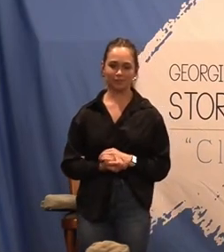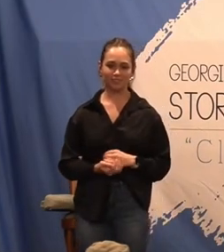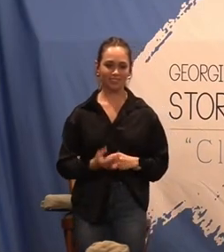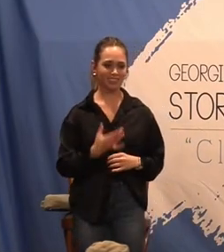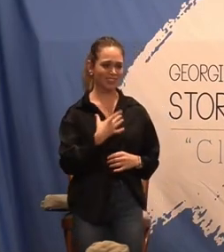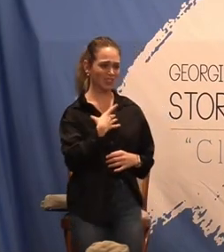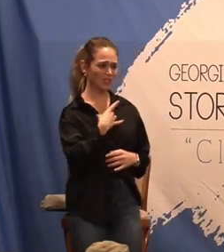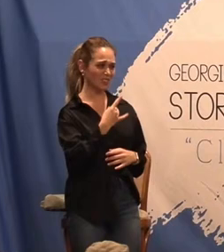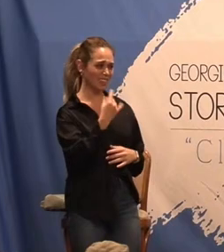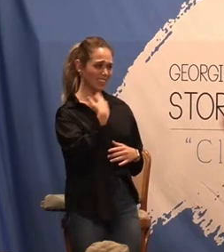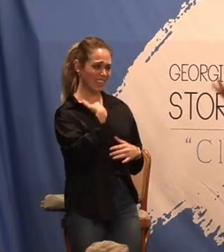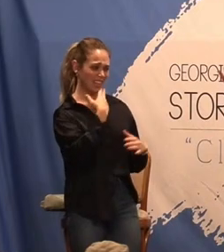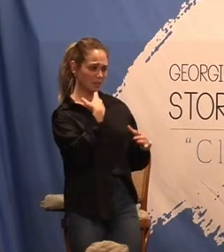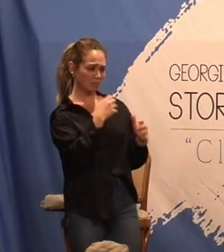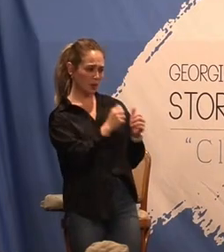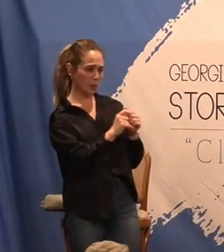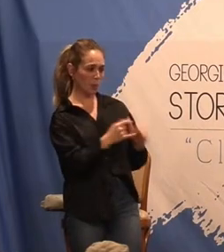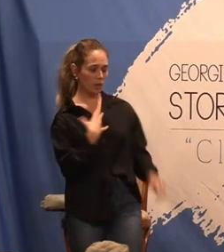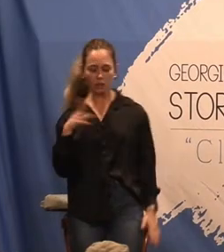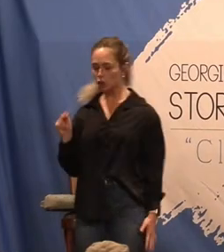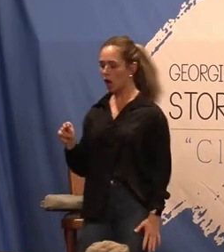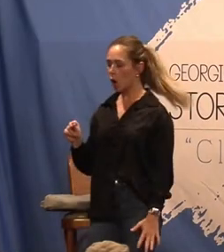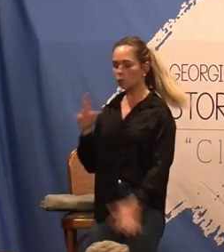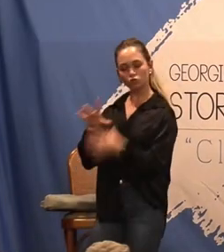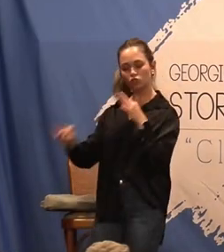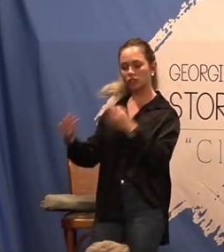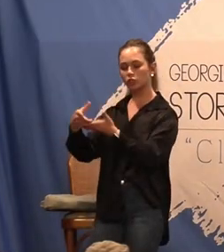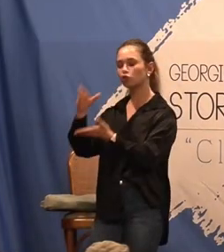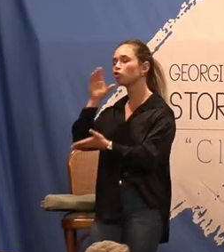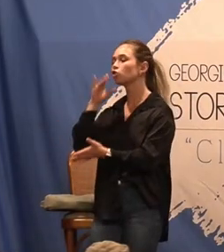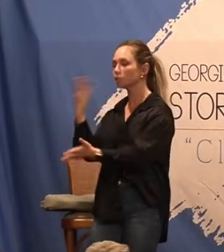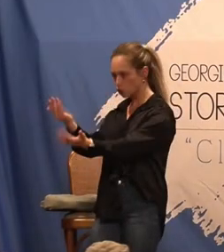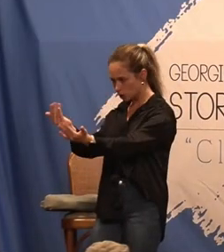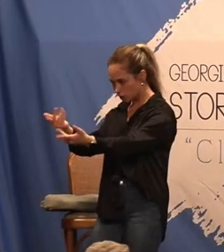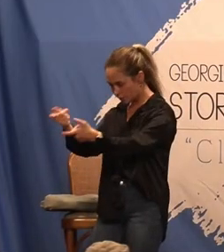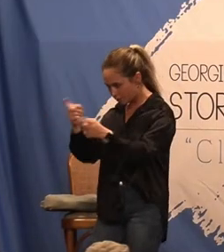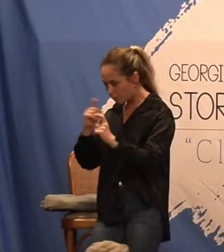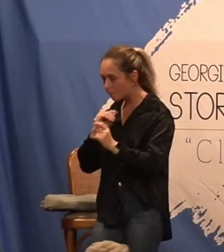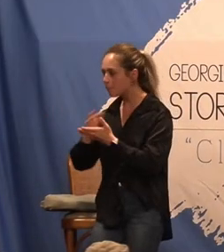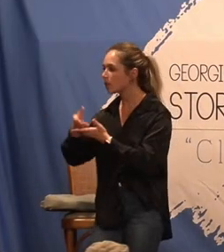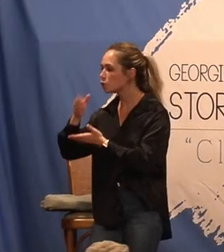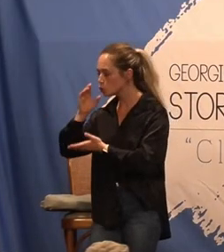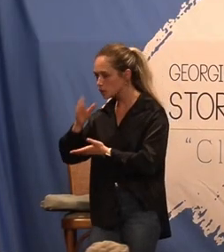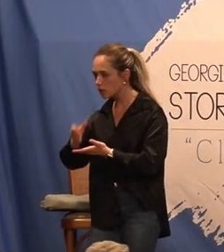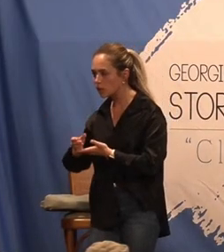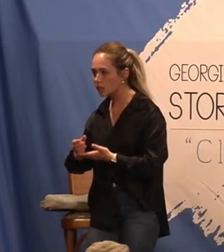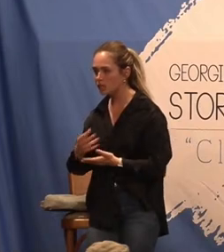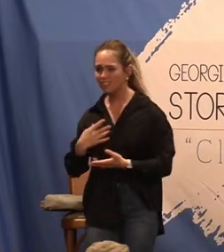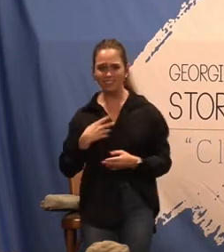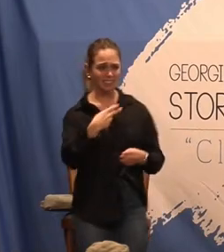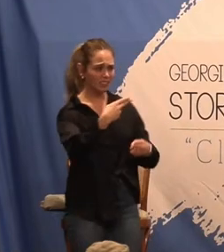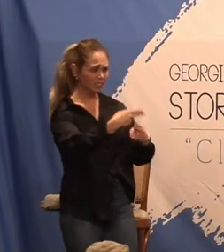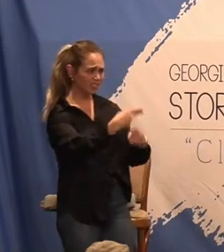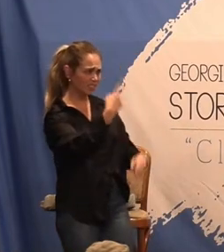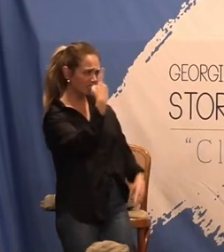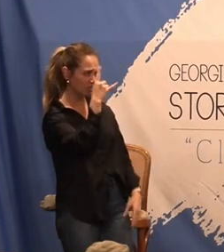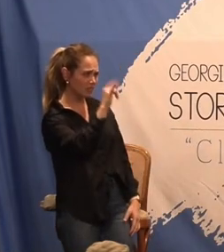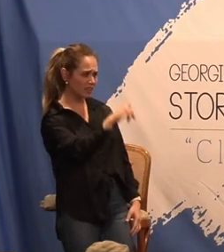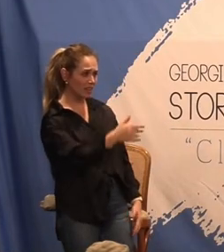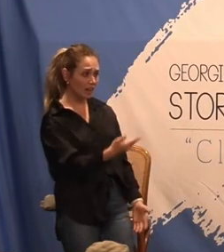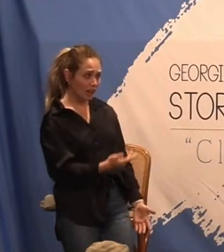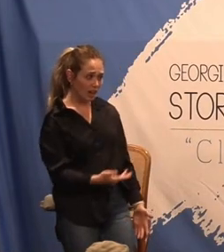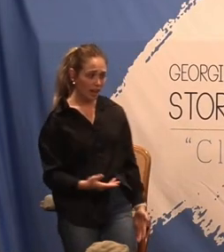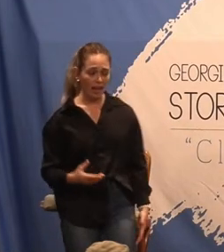Would you like any pastry with that, ma'am? No, just the drink. Just give me the drink. Can I get a name for that, ma'am?